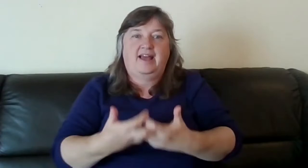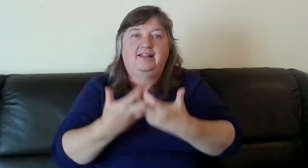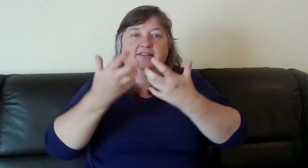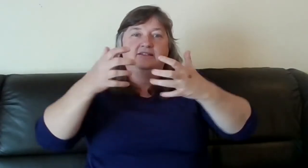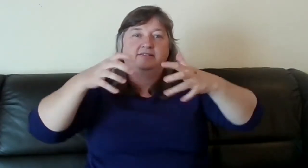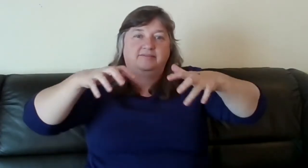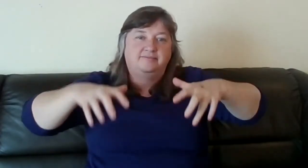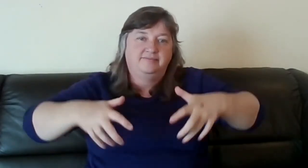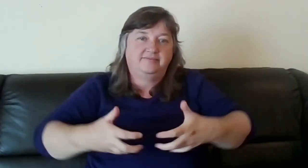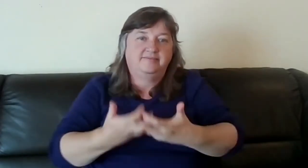Salad.